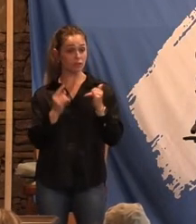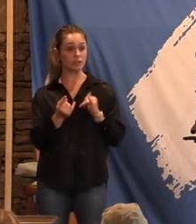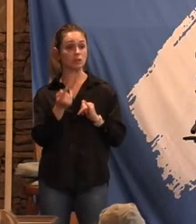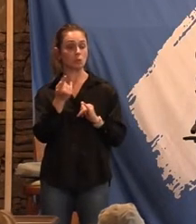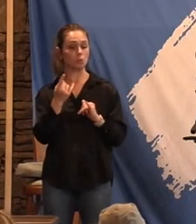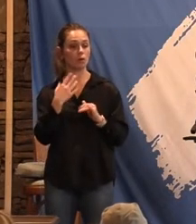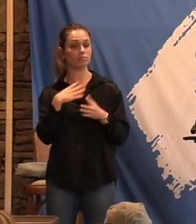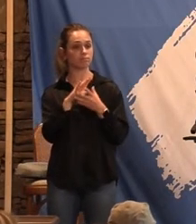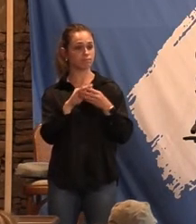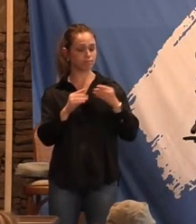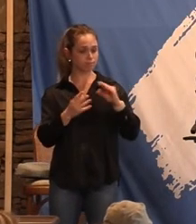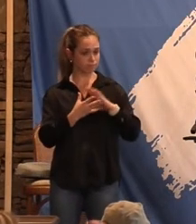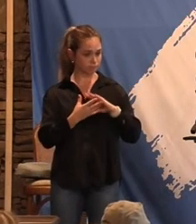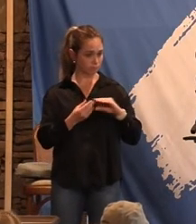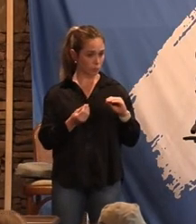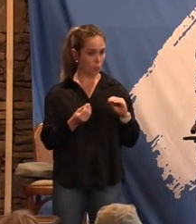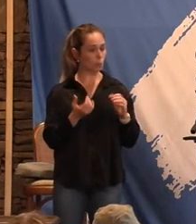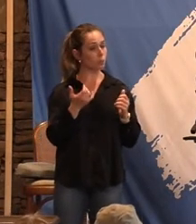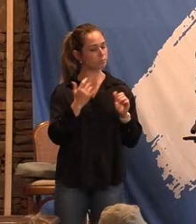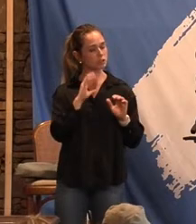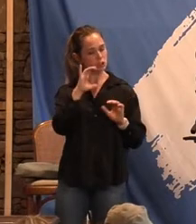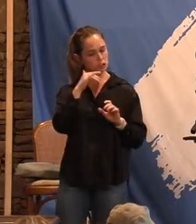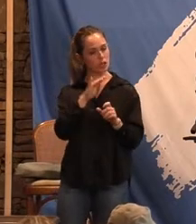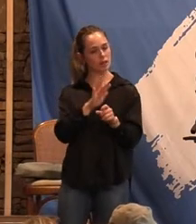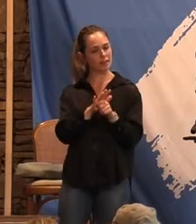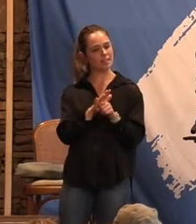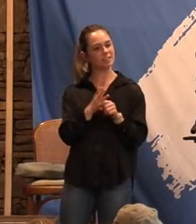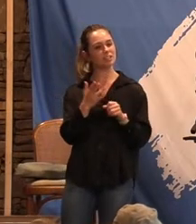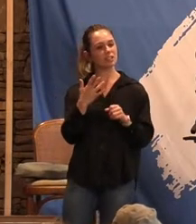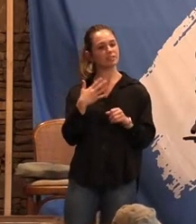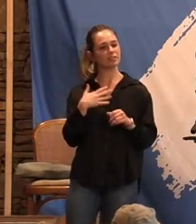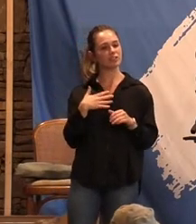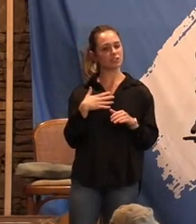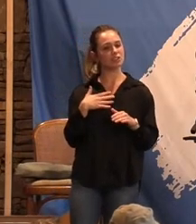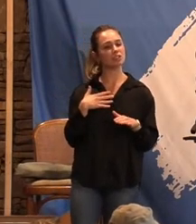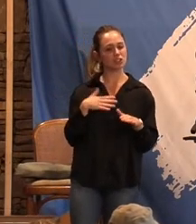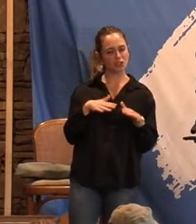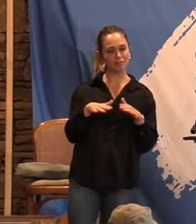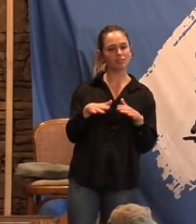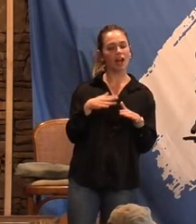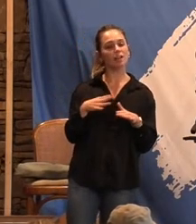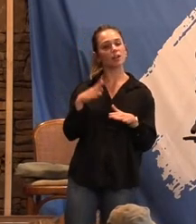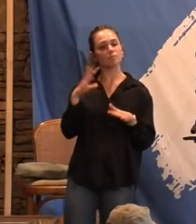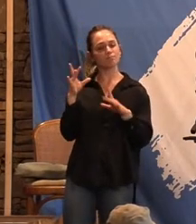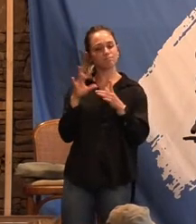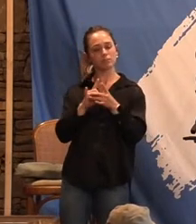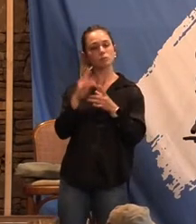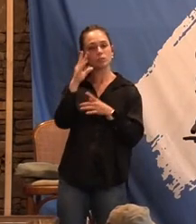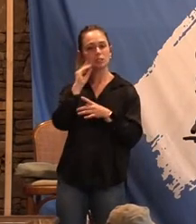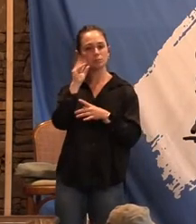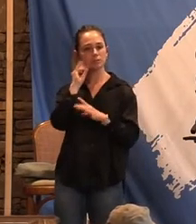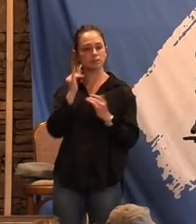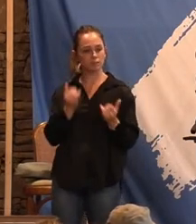such tale, which oddly enough, kind of walks with stuff we're dealing with now.